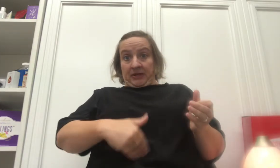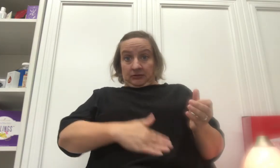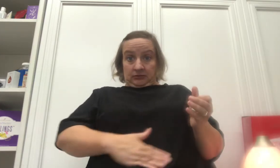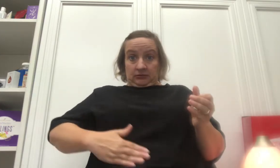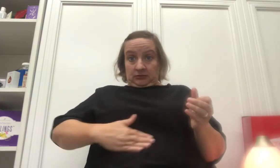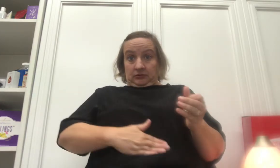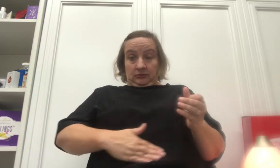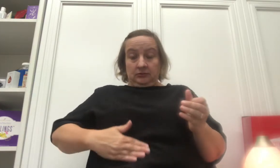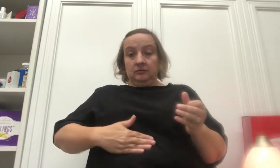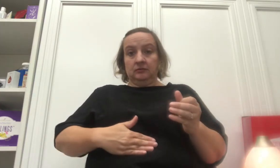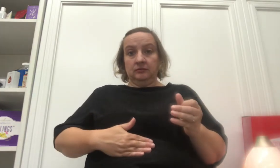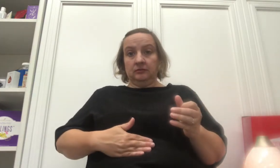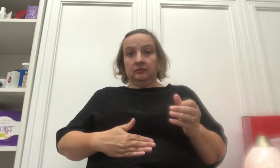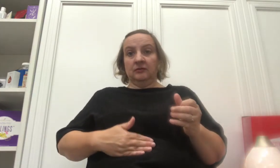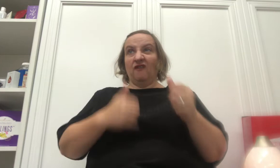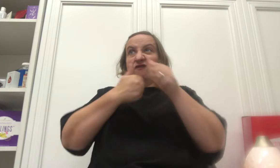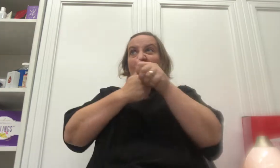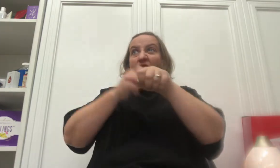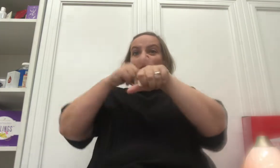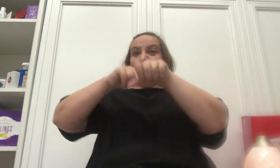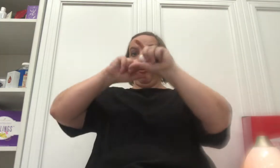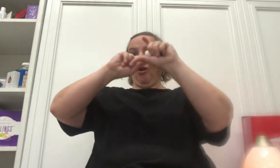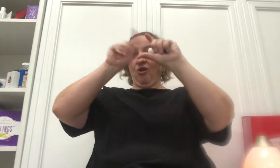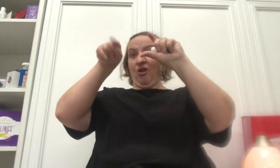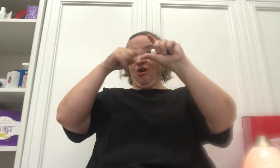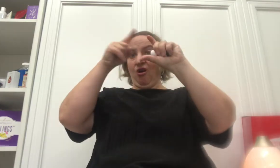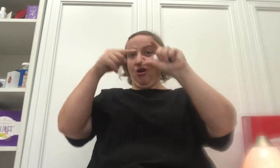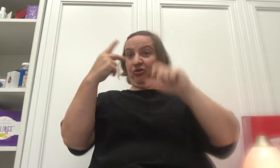on your stomach like 3 times clockwise.